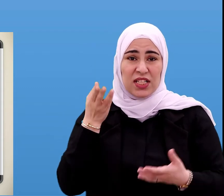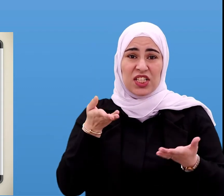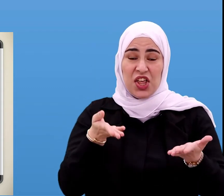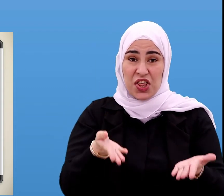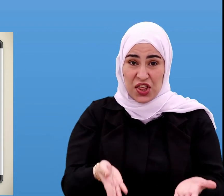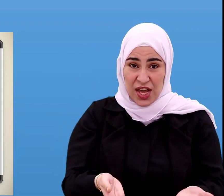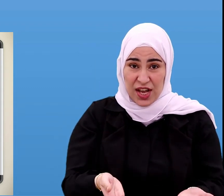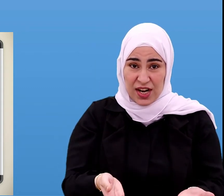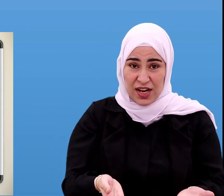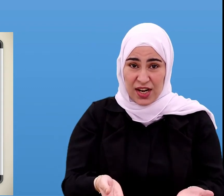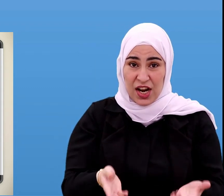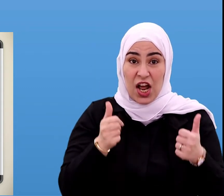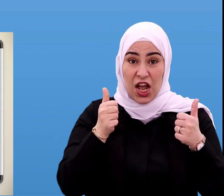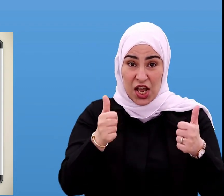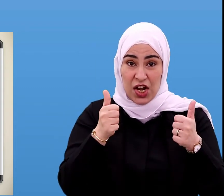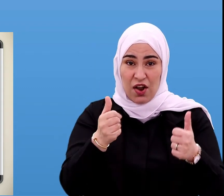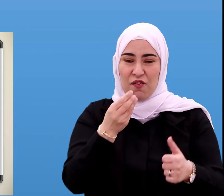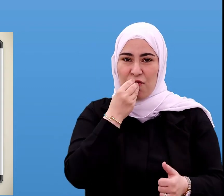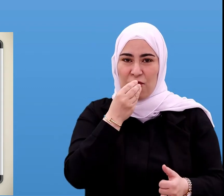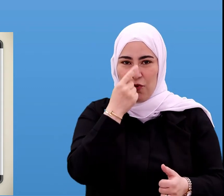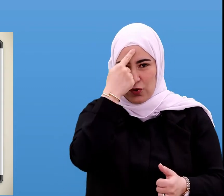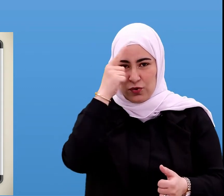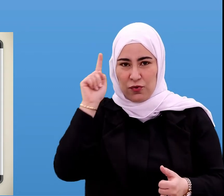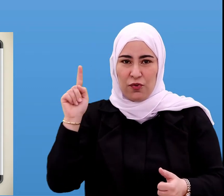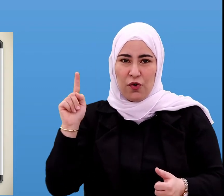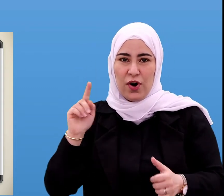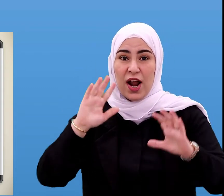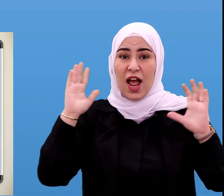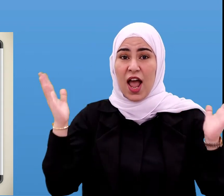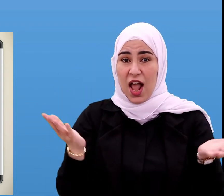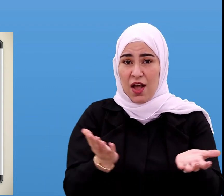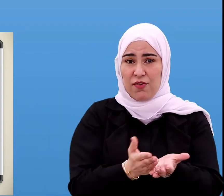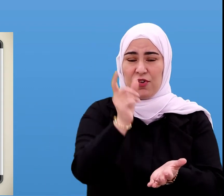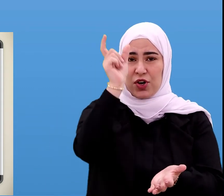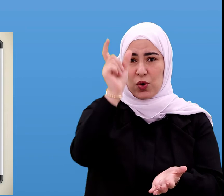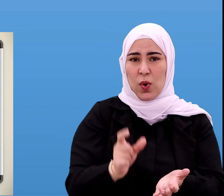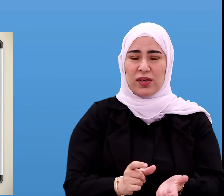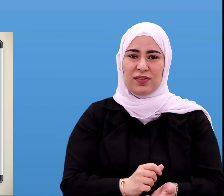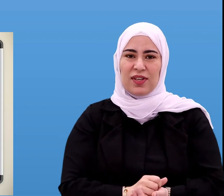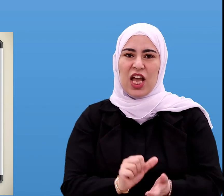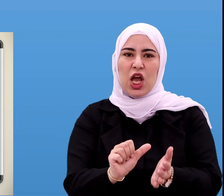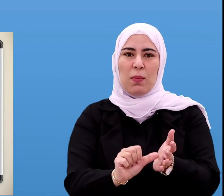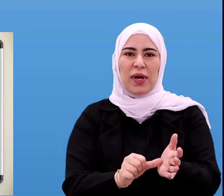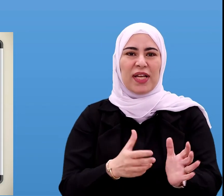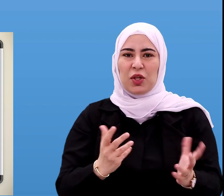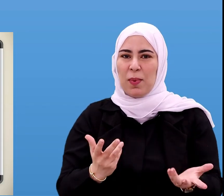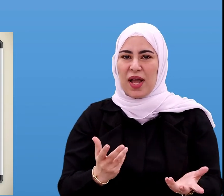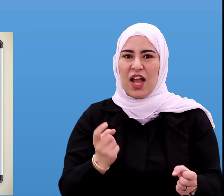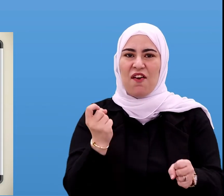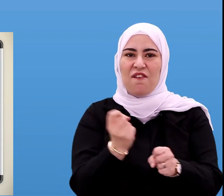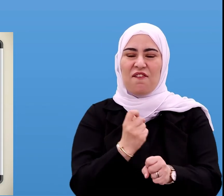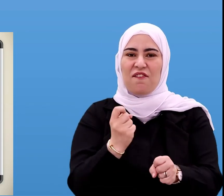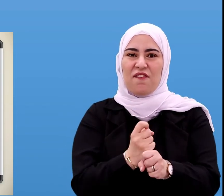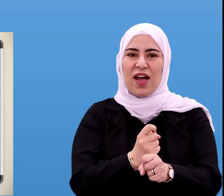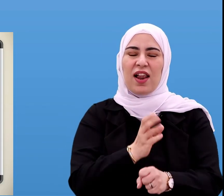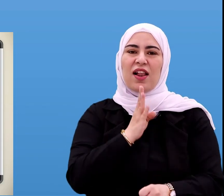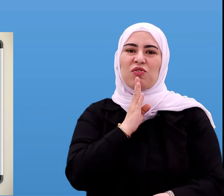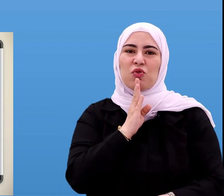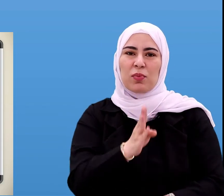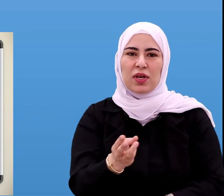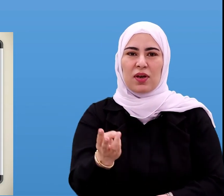answer started with a yes, because using was and were for forming questions will give us a yes or no